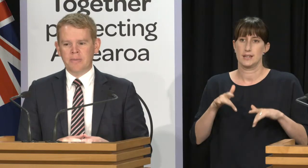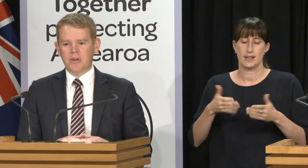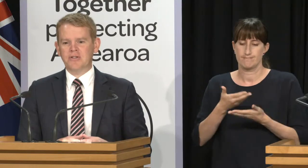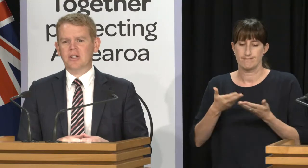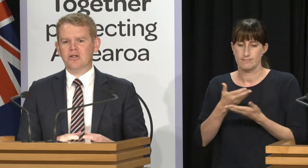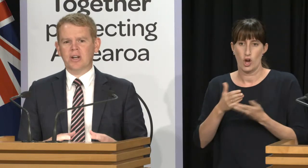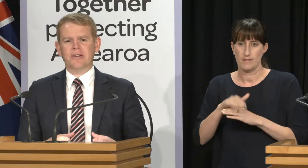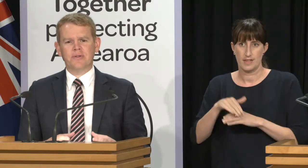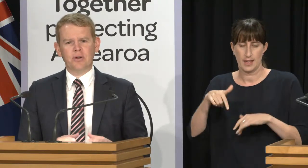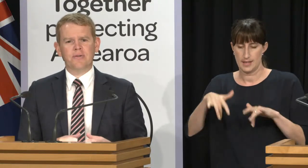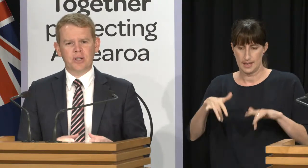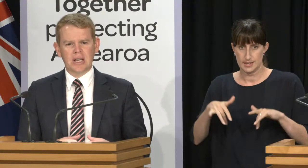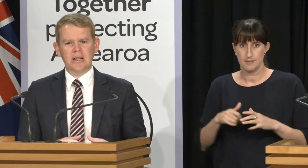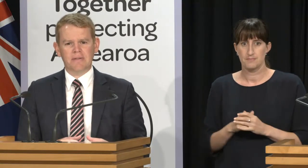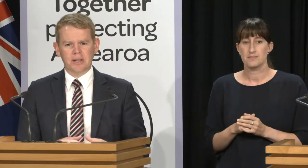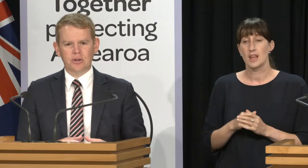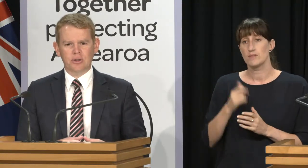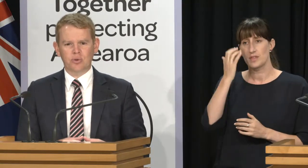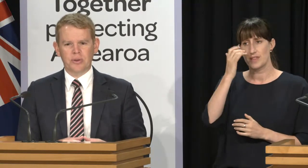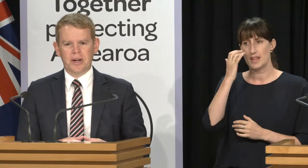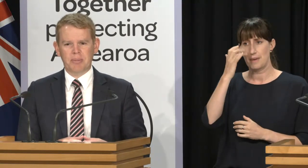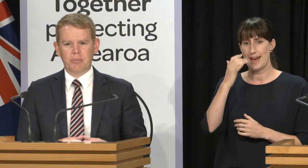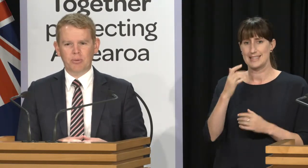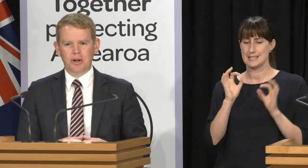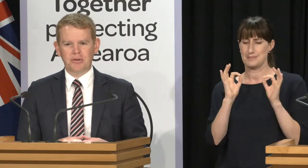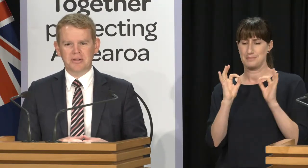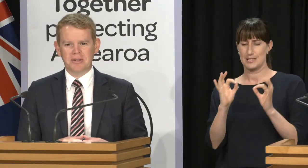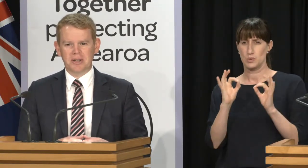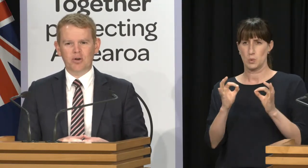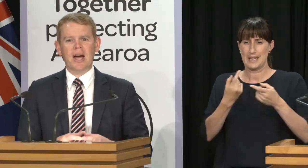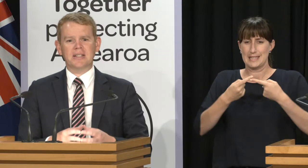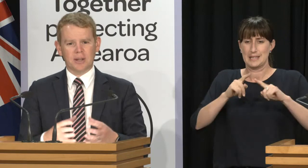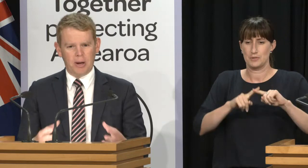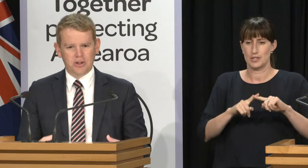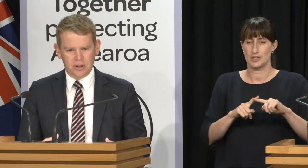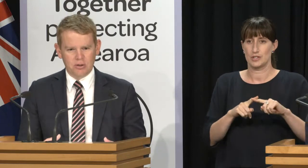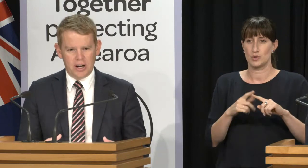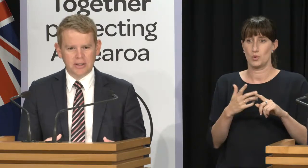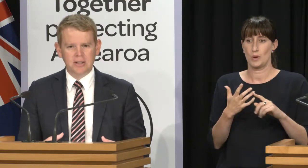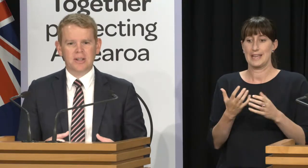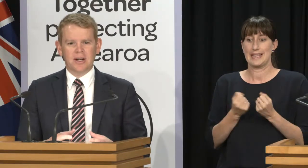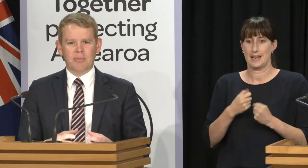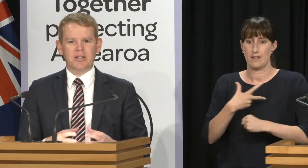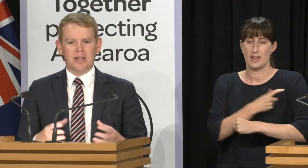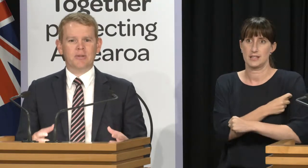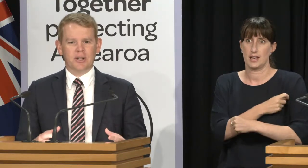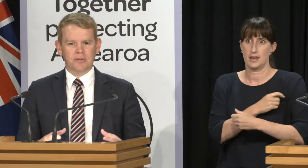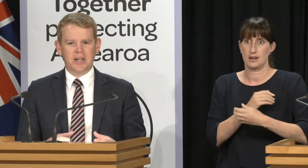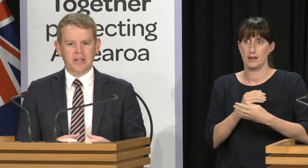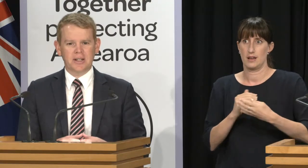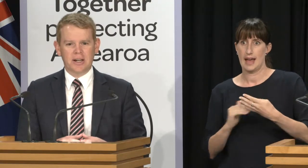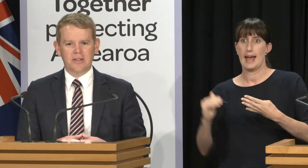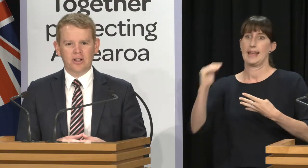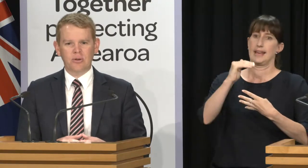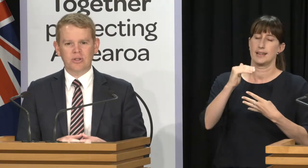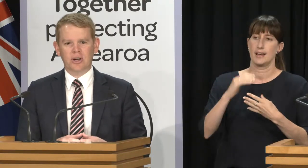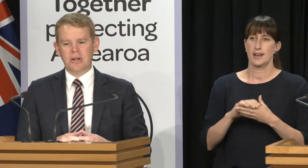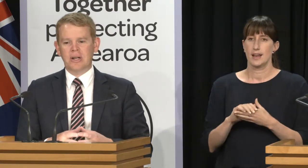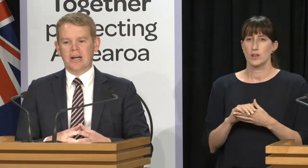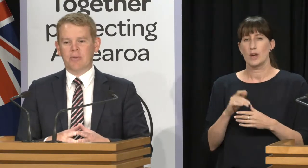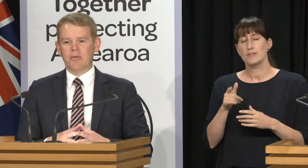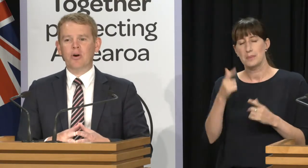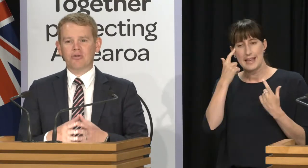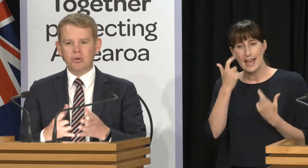example, you have to construct those very, very carefully to ensure that people don't create compassionate grounds to get themselves ahead in the queue.